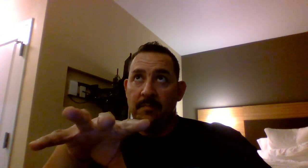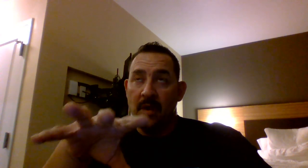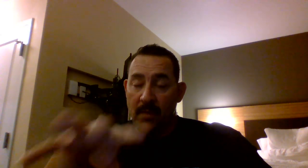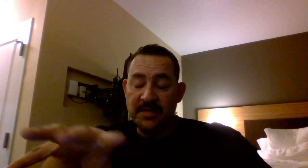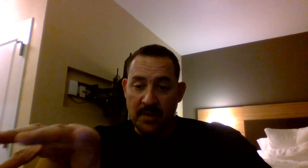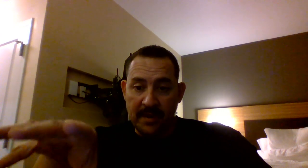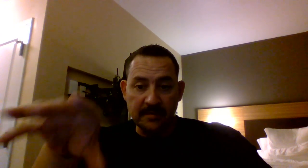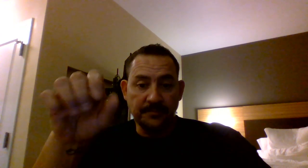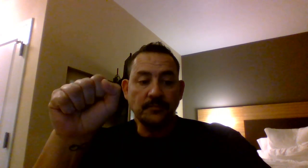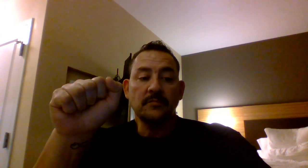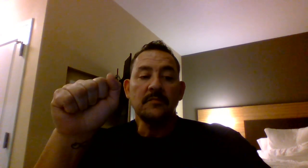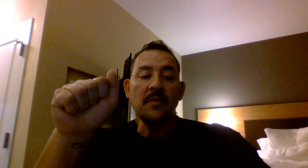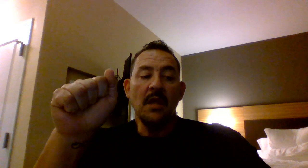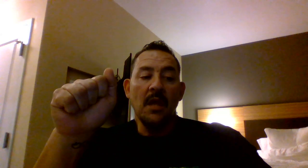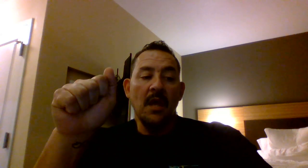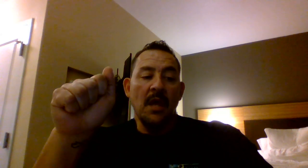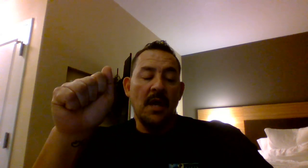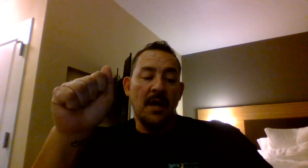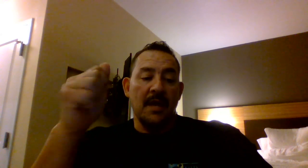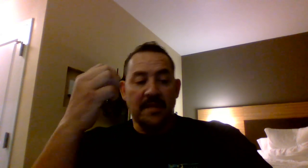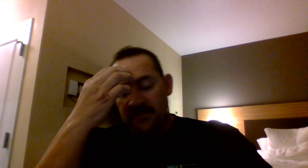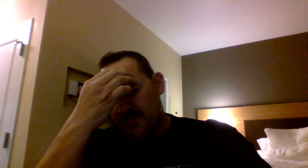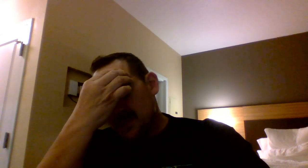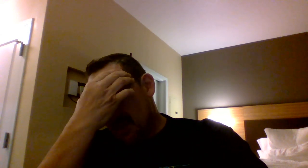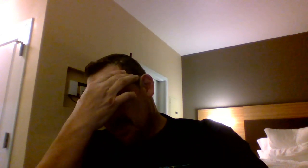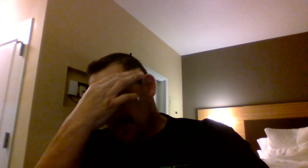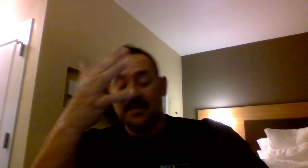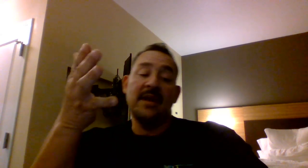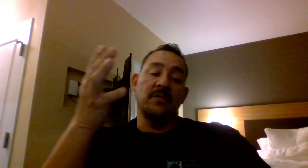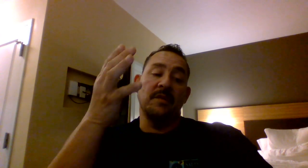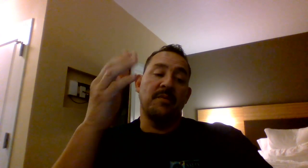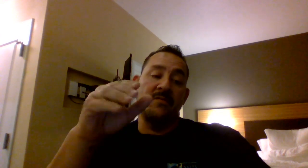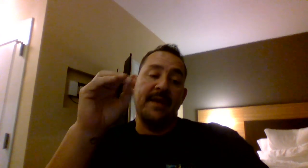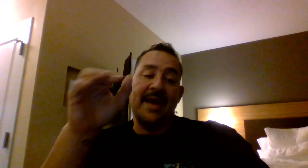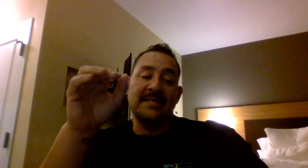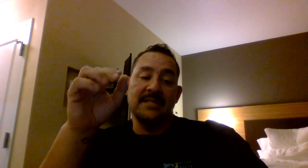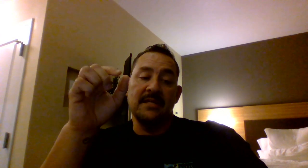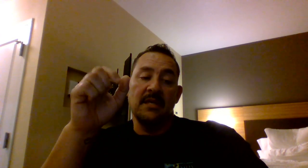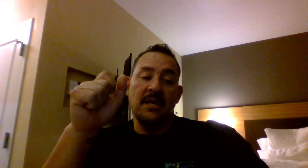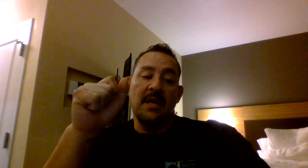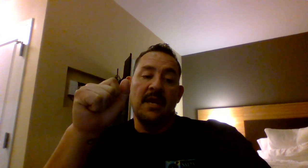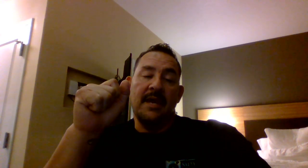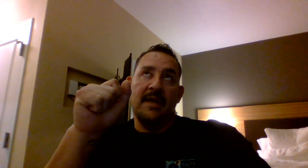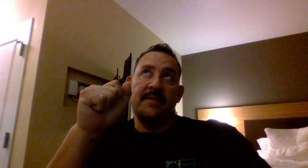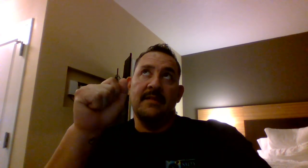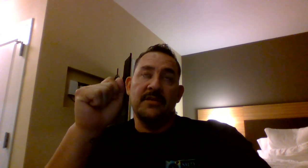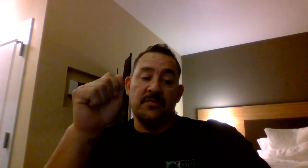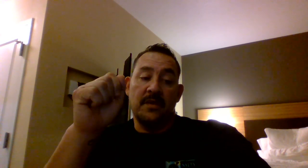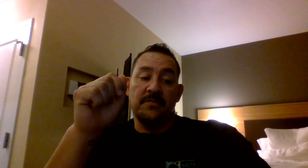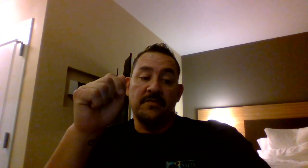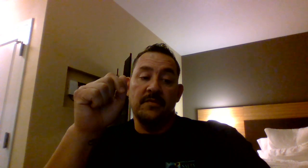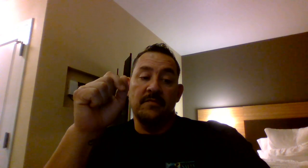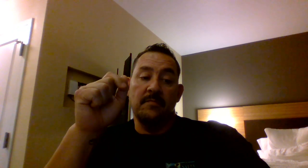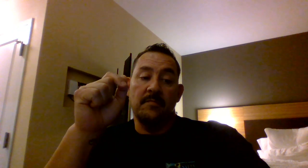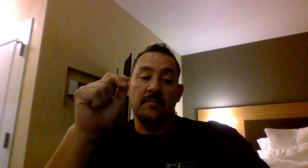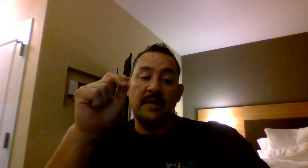a waste product. In the fermentation cycle, the pyruvic acid and the electrons